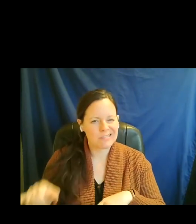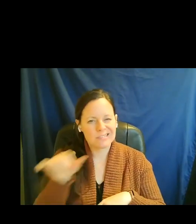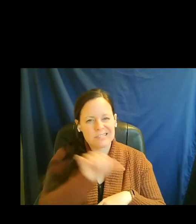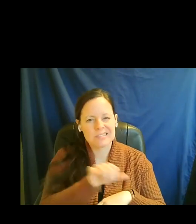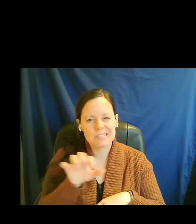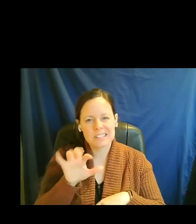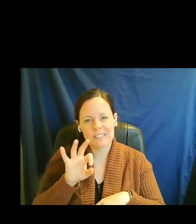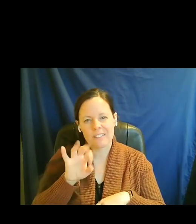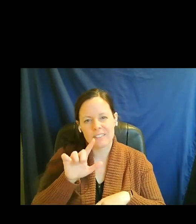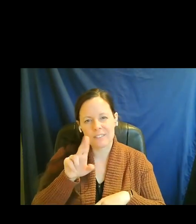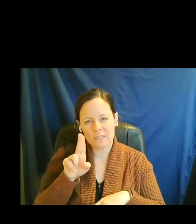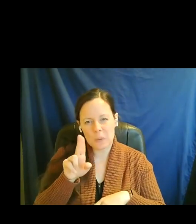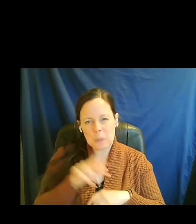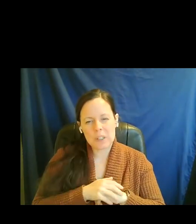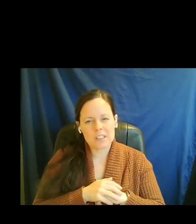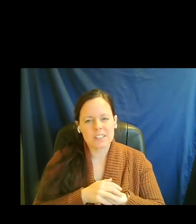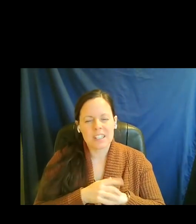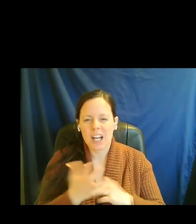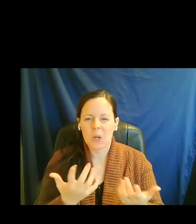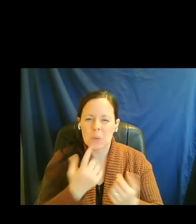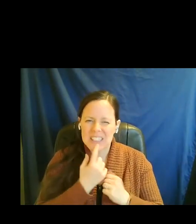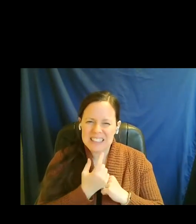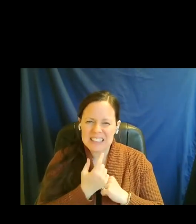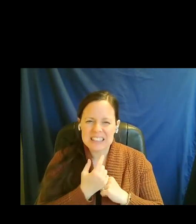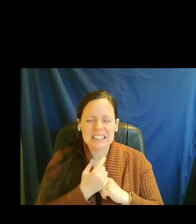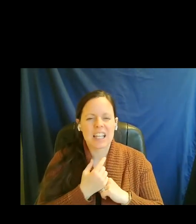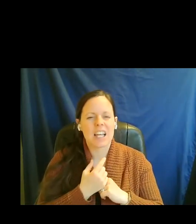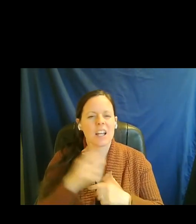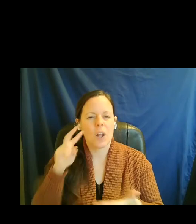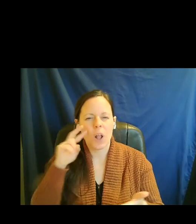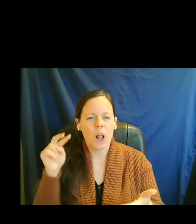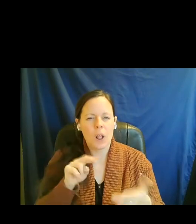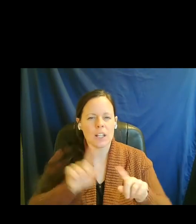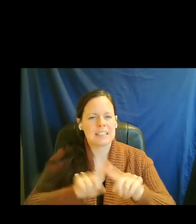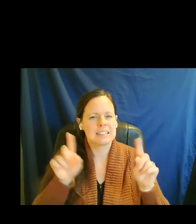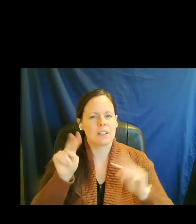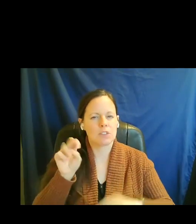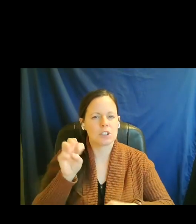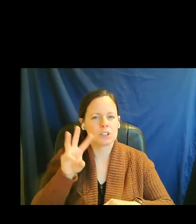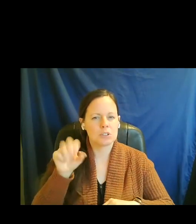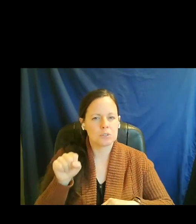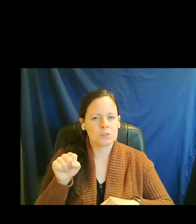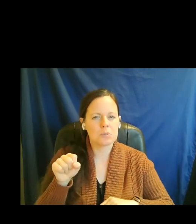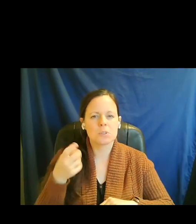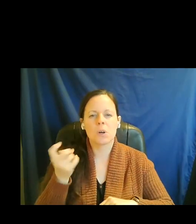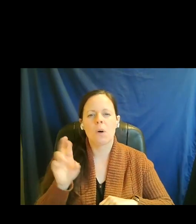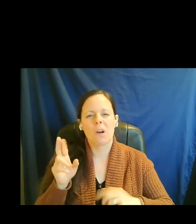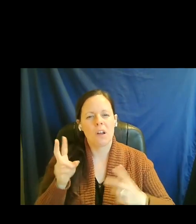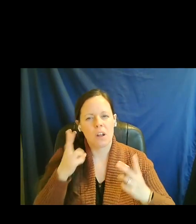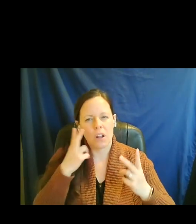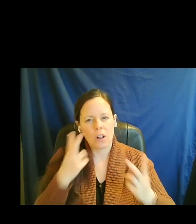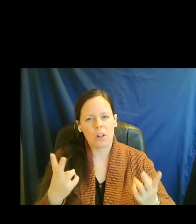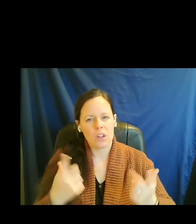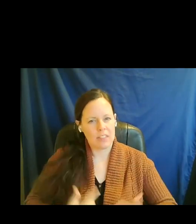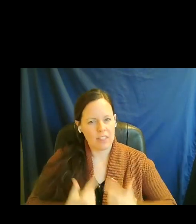to say, you know, look at a different news source, or look at all the lives and the empty